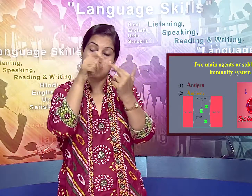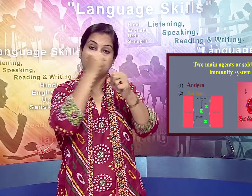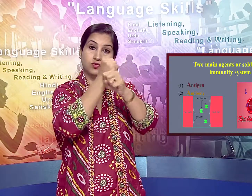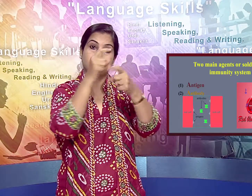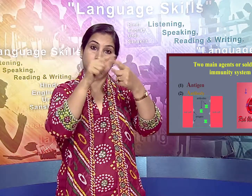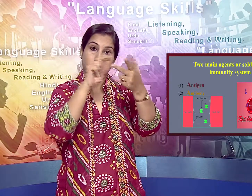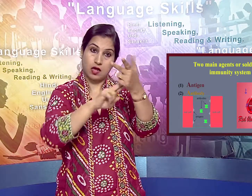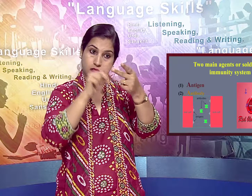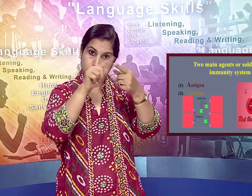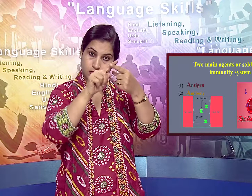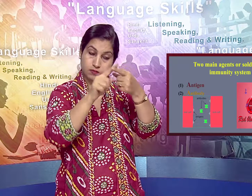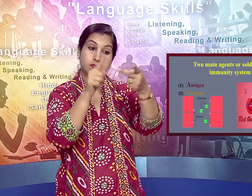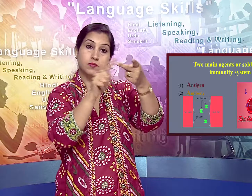and antibody.